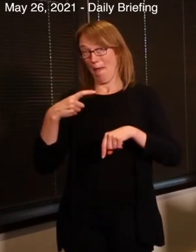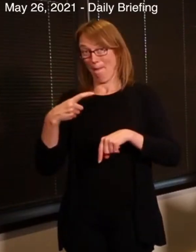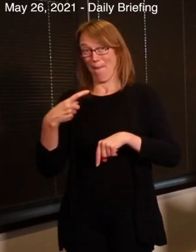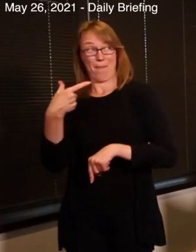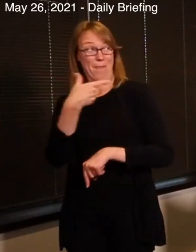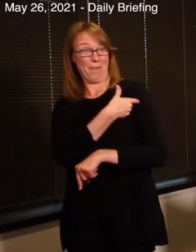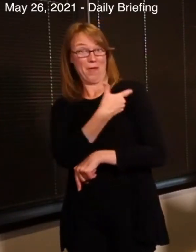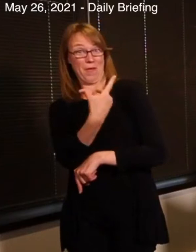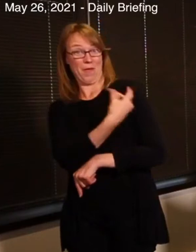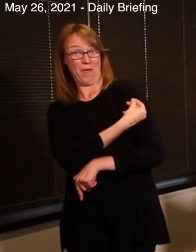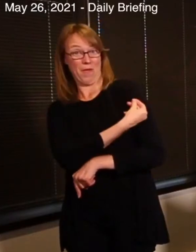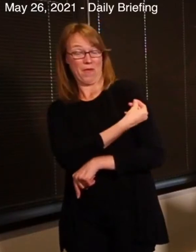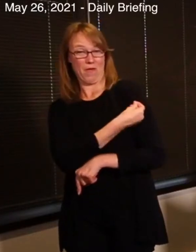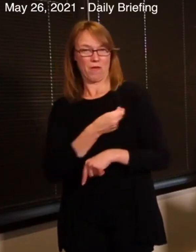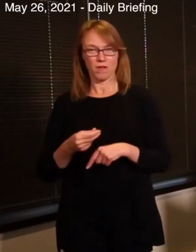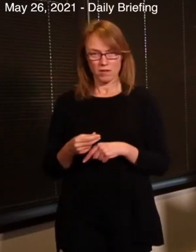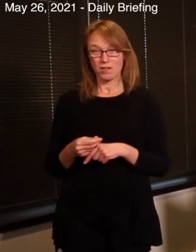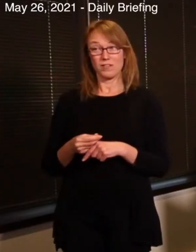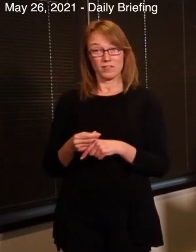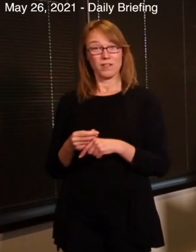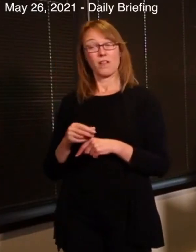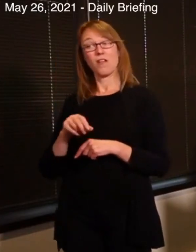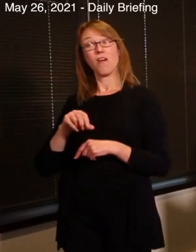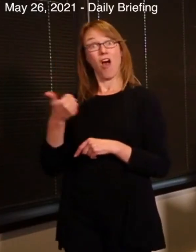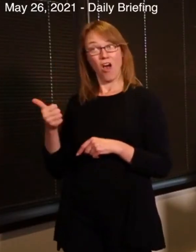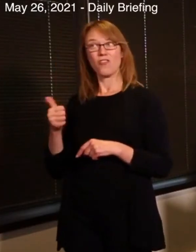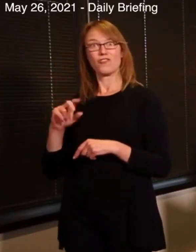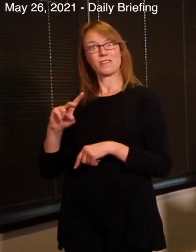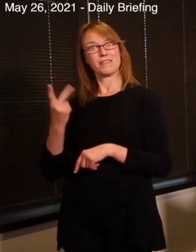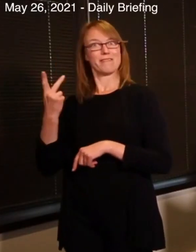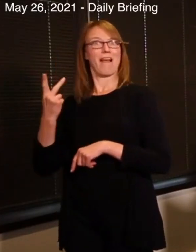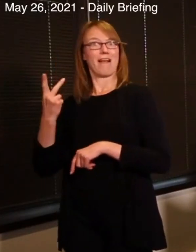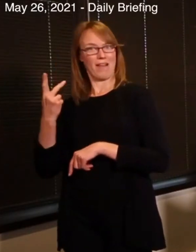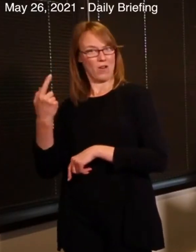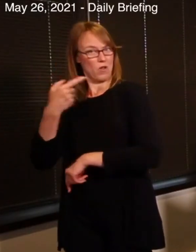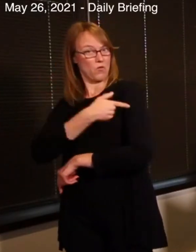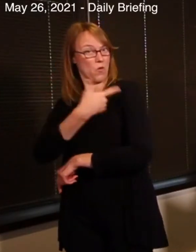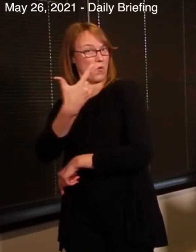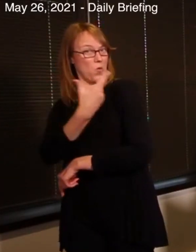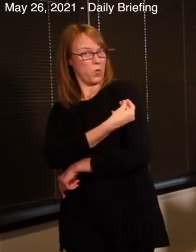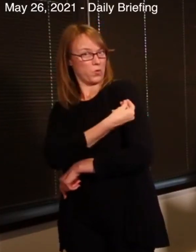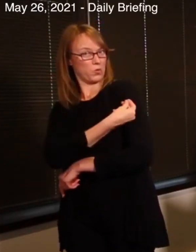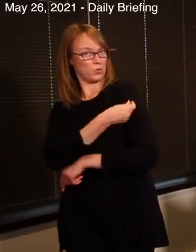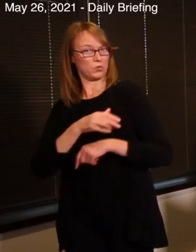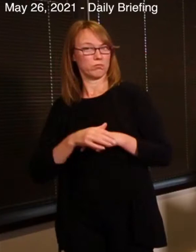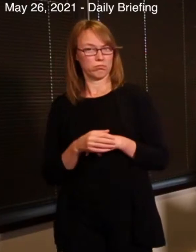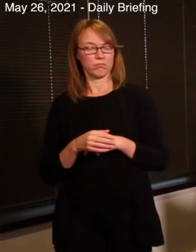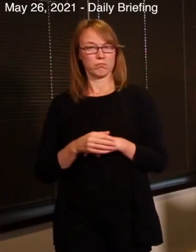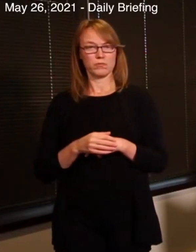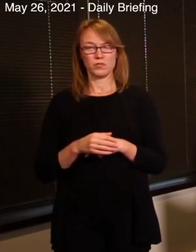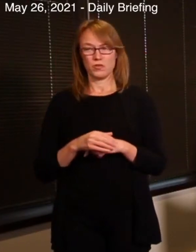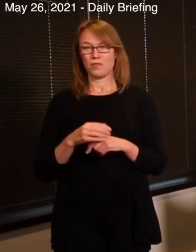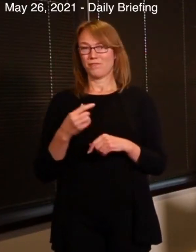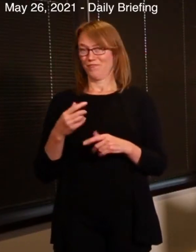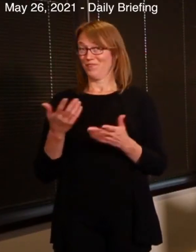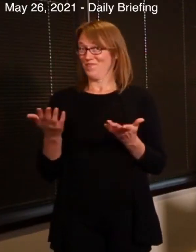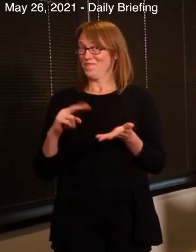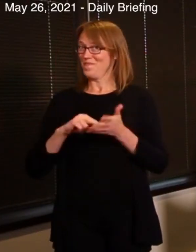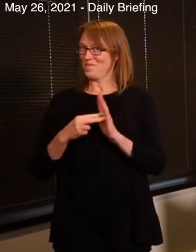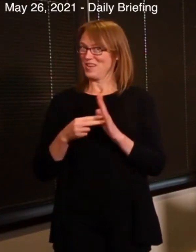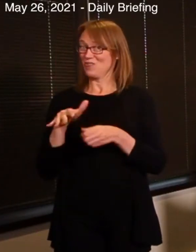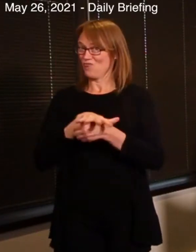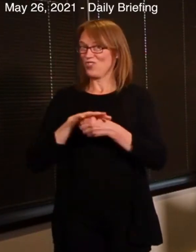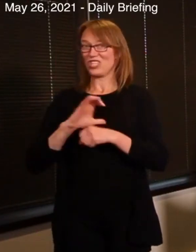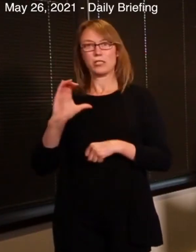775,000 second doses. So continuing to get more people vaccinated within our region. Now, moving on from